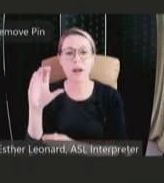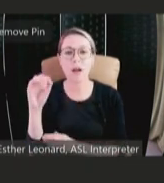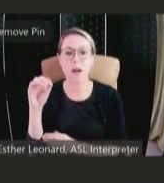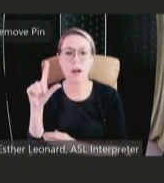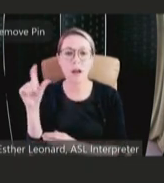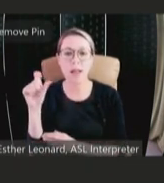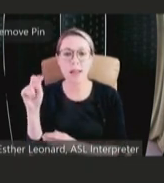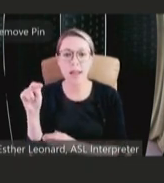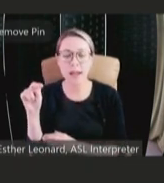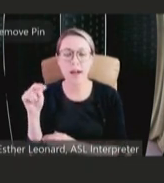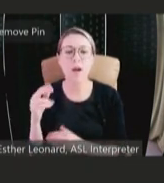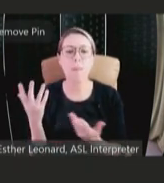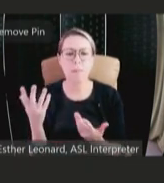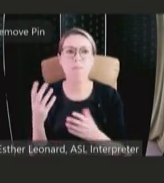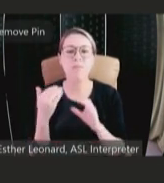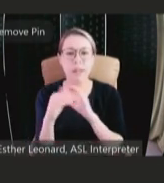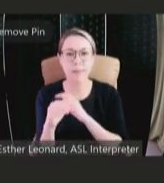email